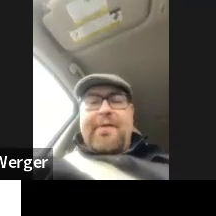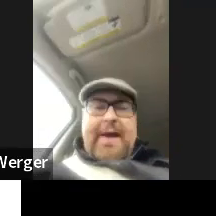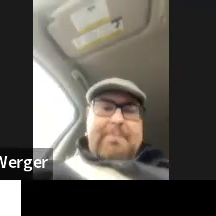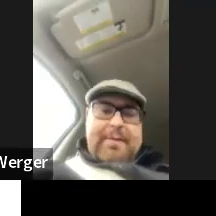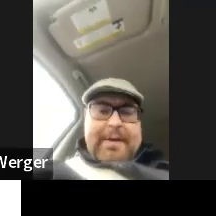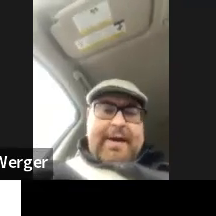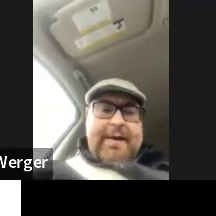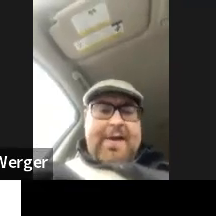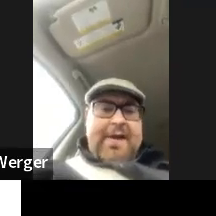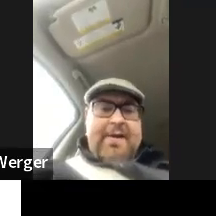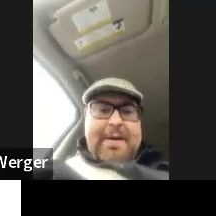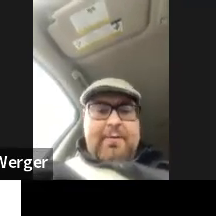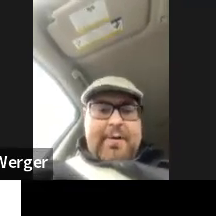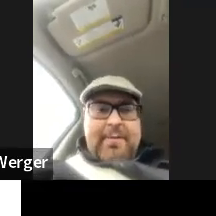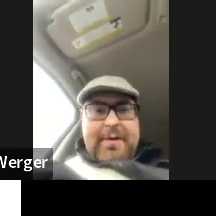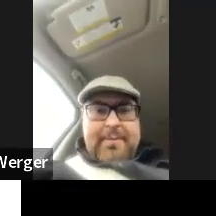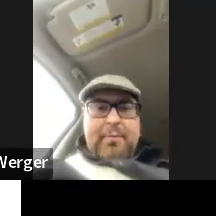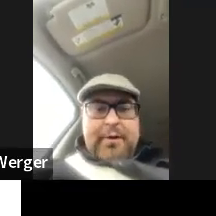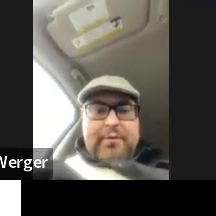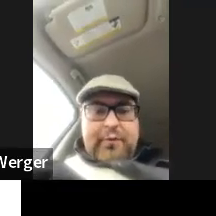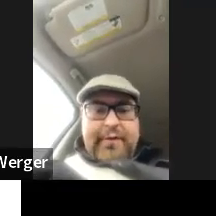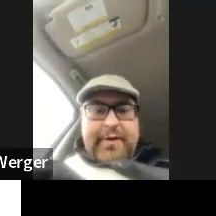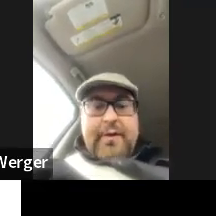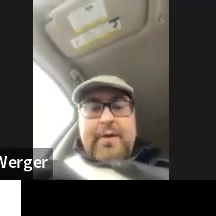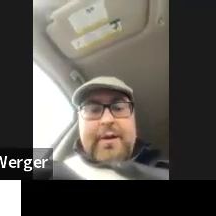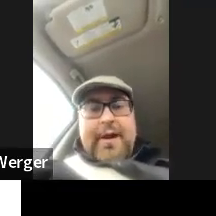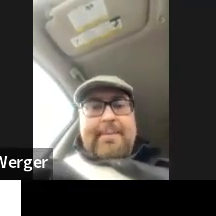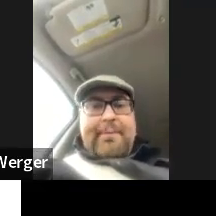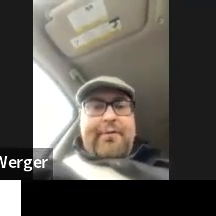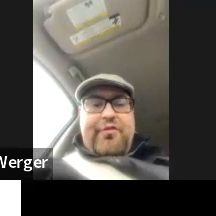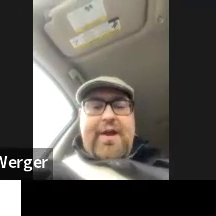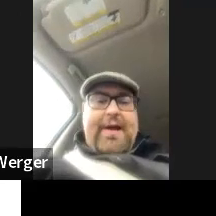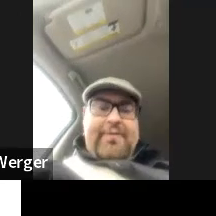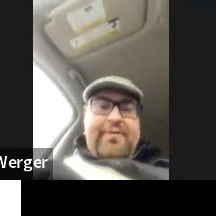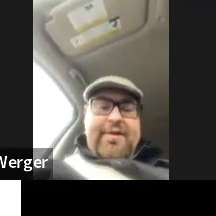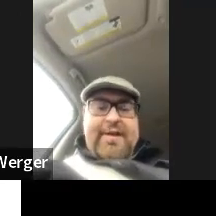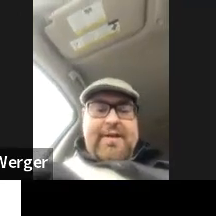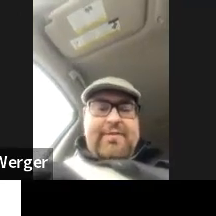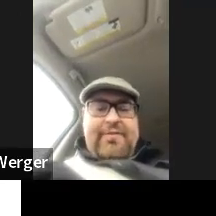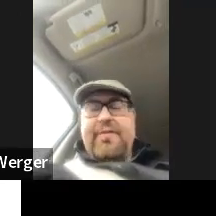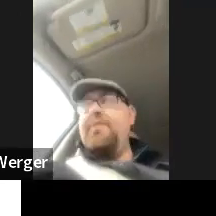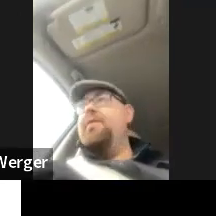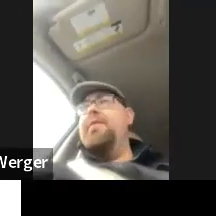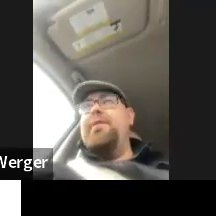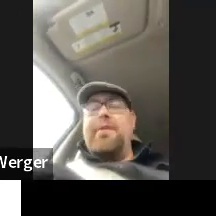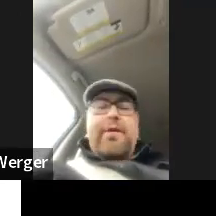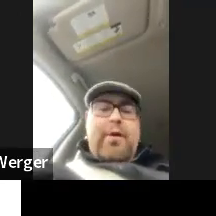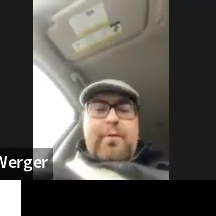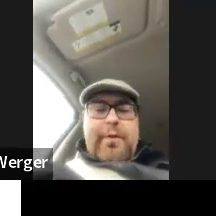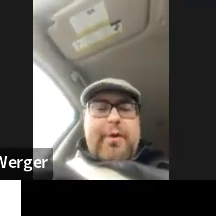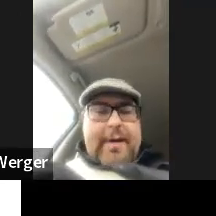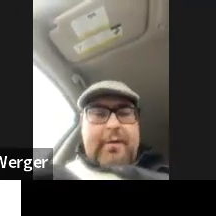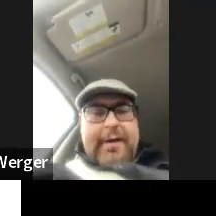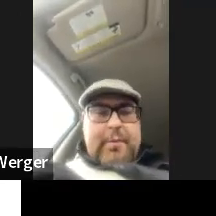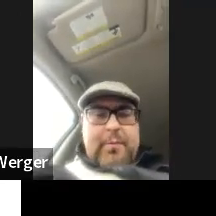Just something I've been kind of thinking about, Amy and Brooke, for the Capital Chats is, you